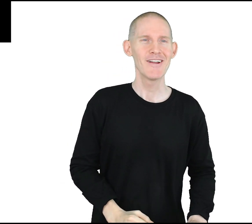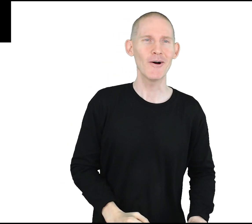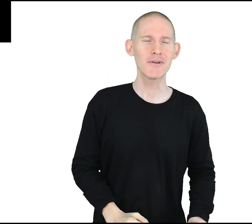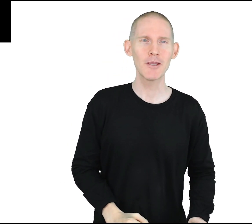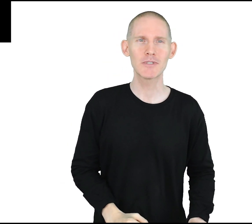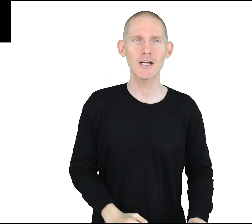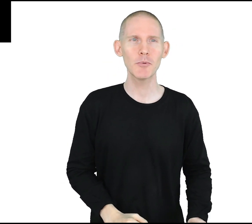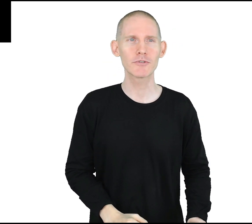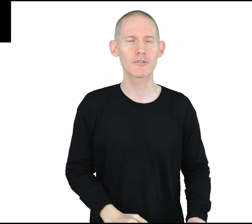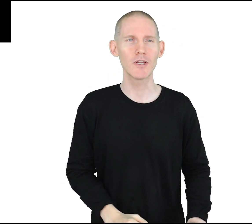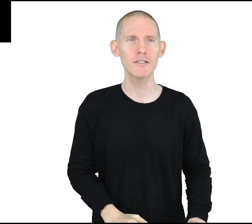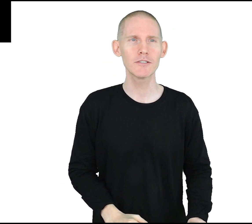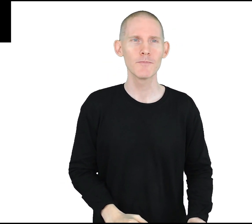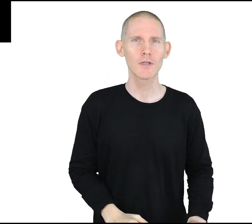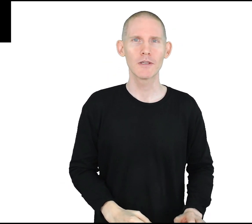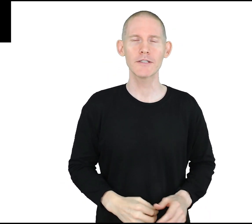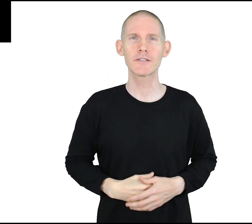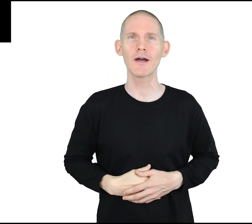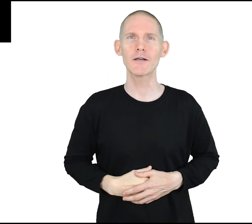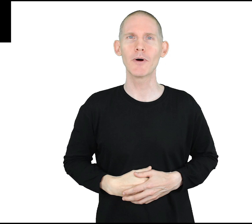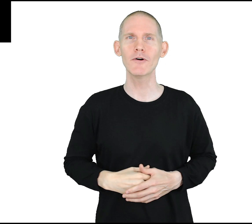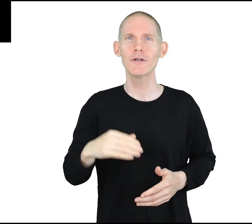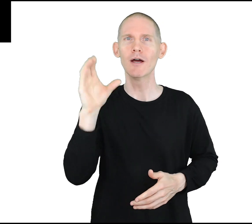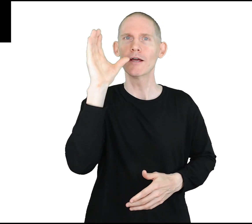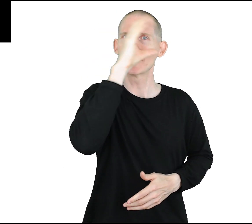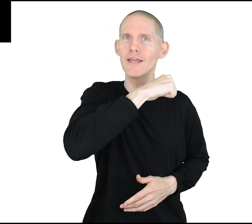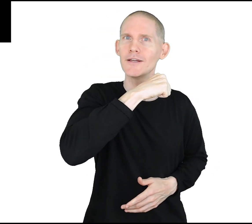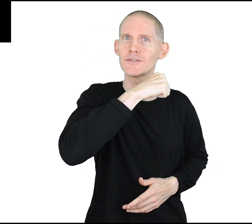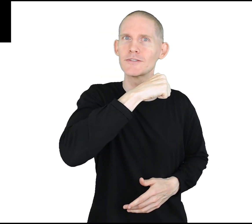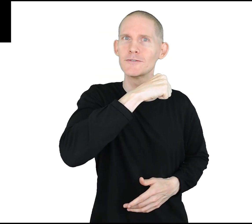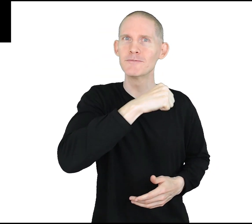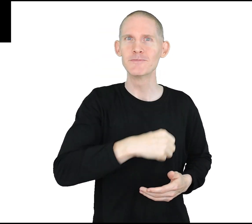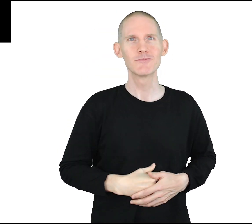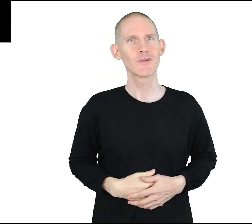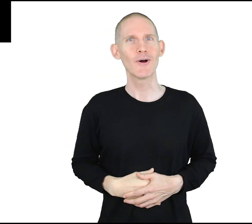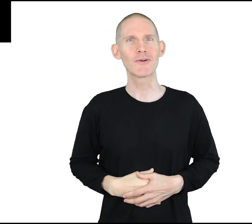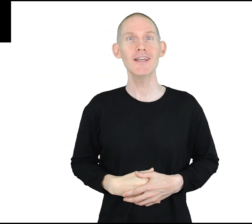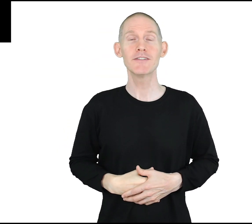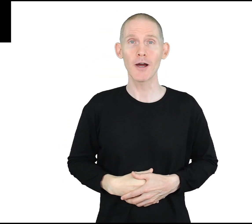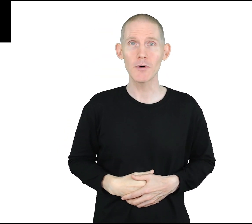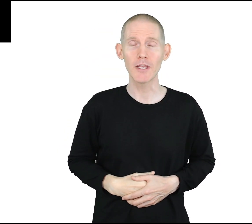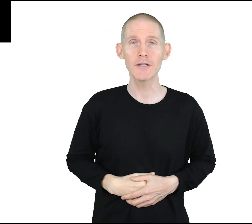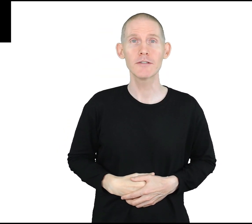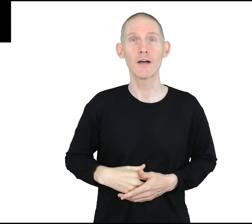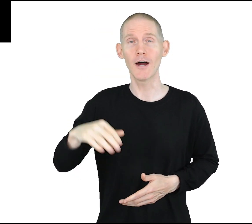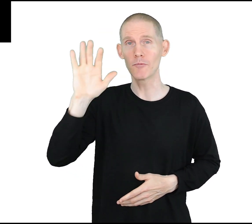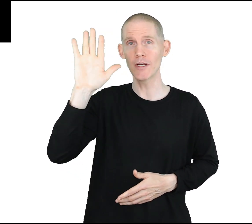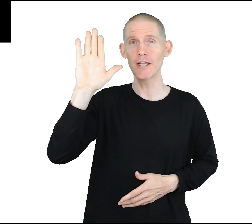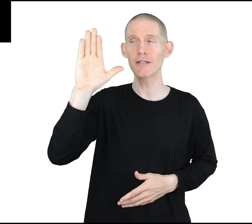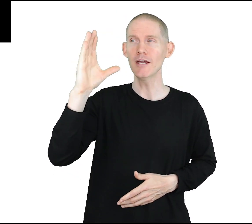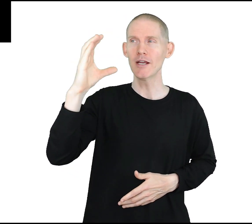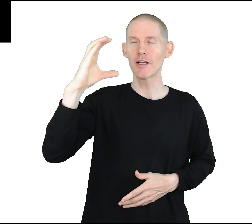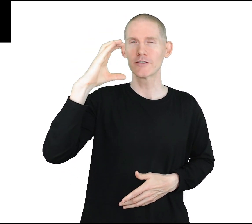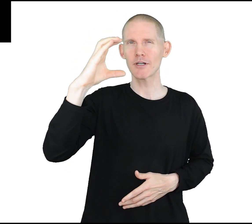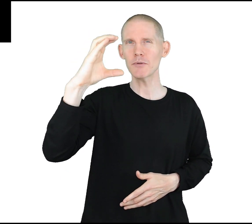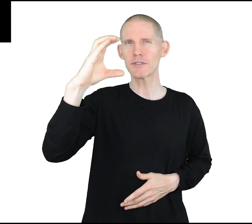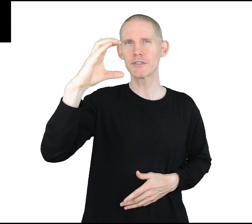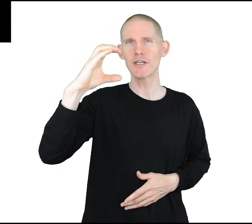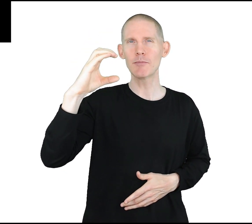Okay, we talked about strange. Let's talk about guess. Okay, dominant hand. I'm right-handed. Start with a C, but it's a